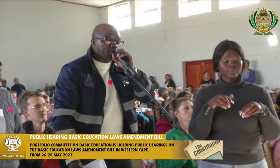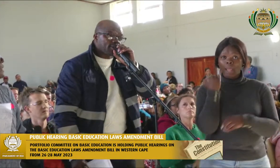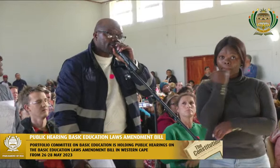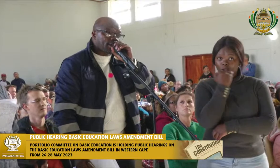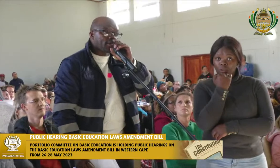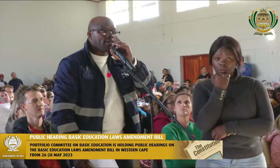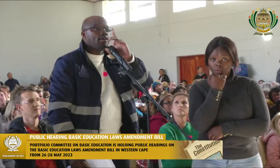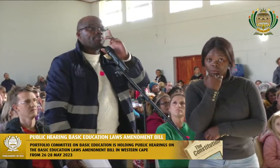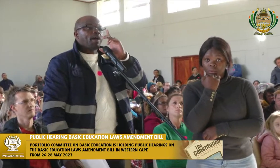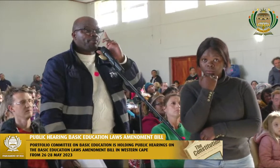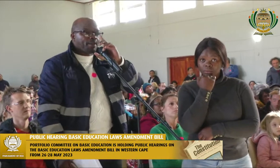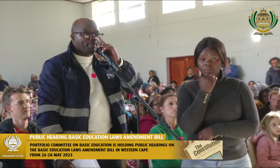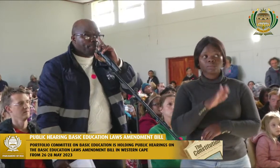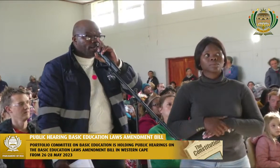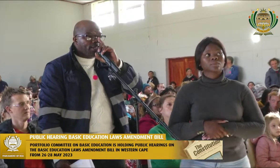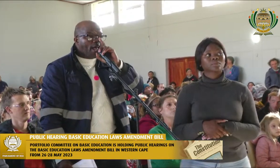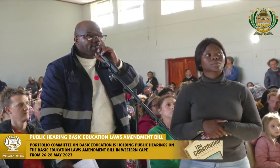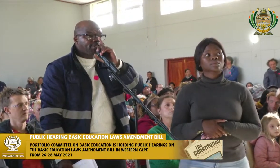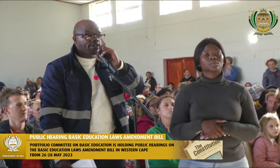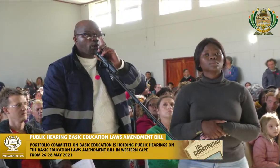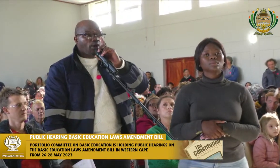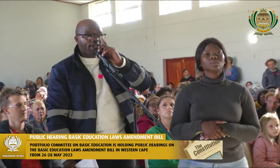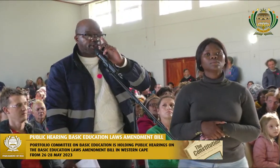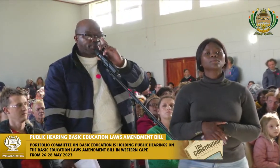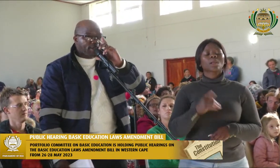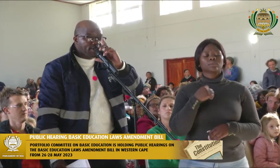I'm not gonna do it. So sorry, sir.